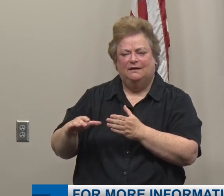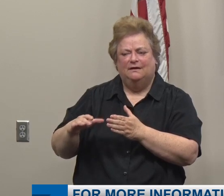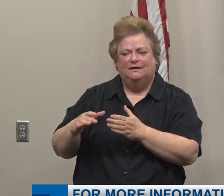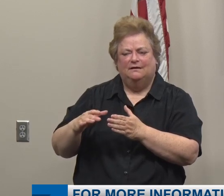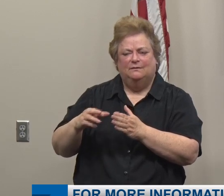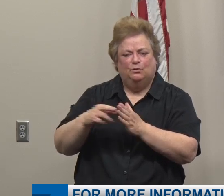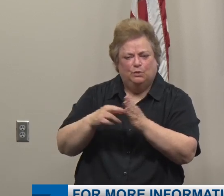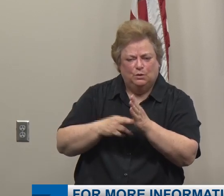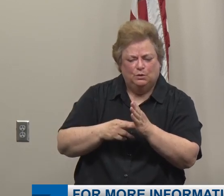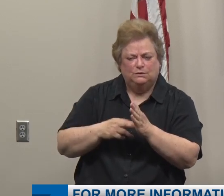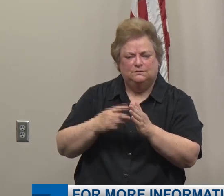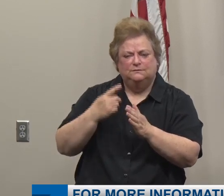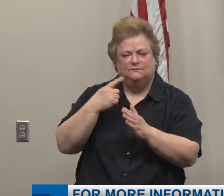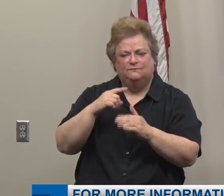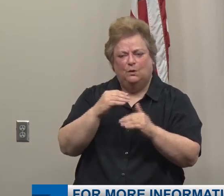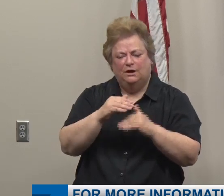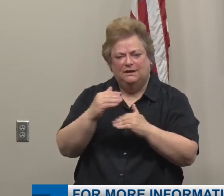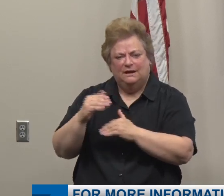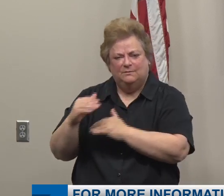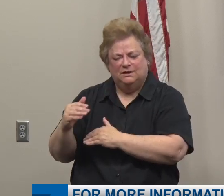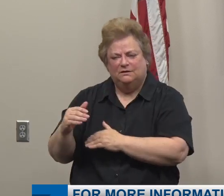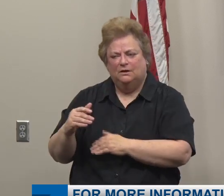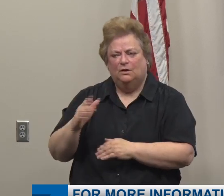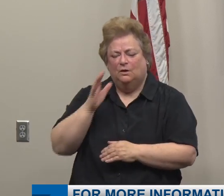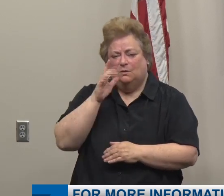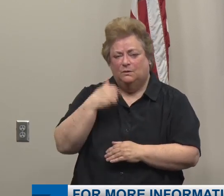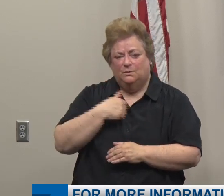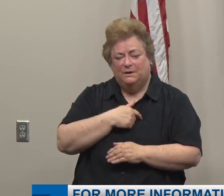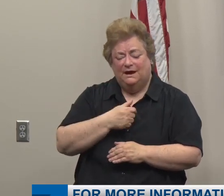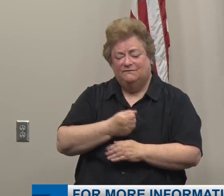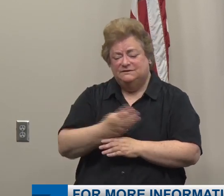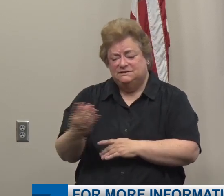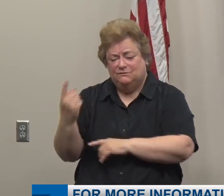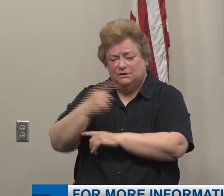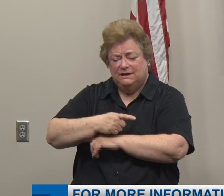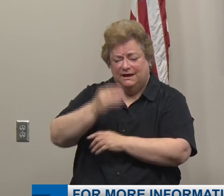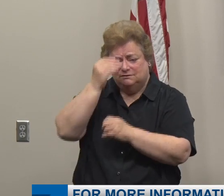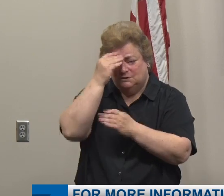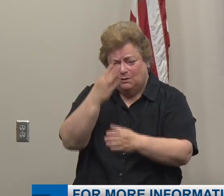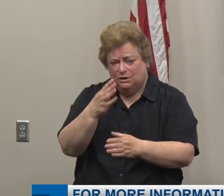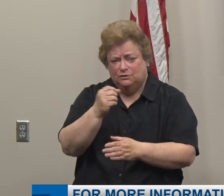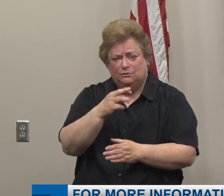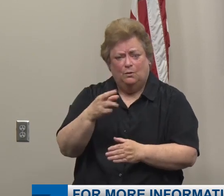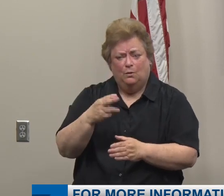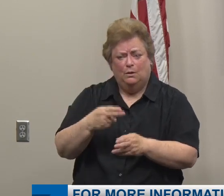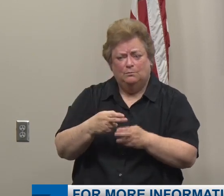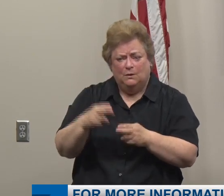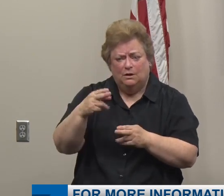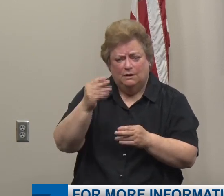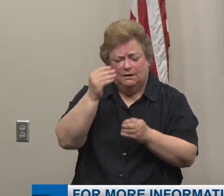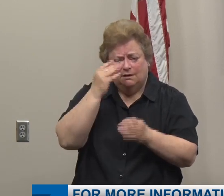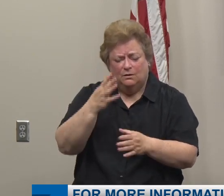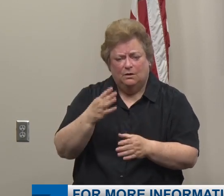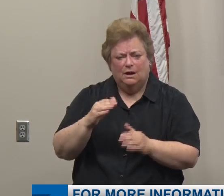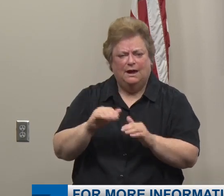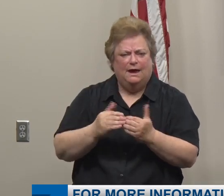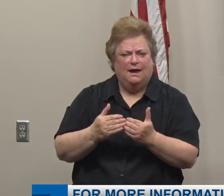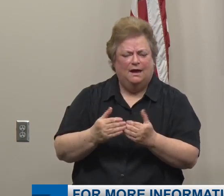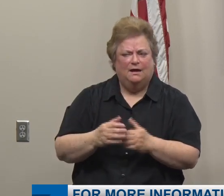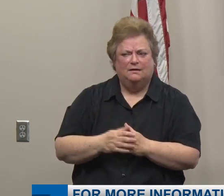you looking at you want to have several days notice or is it a May 5th form a decision I